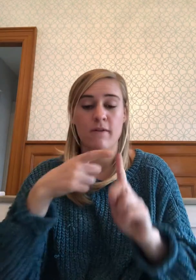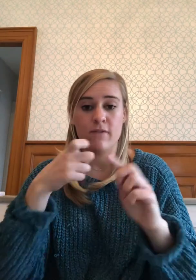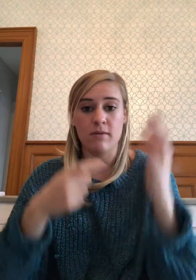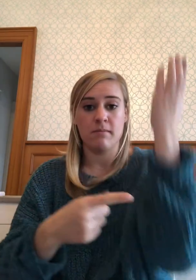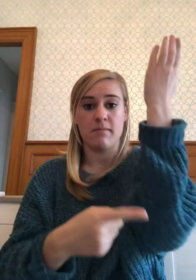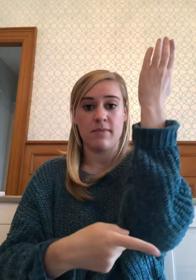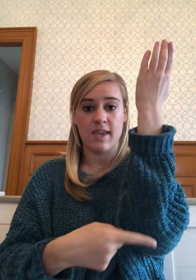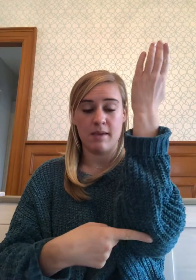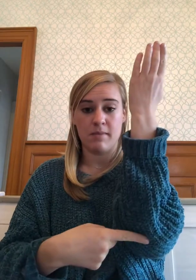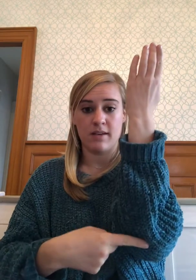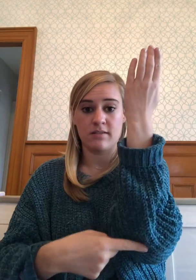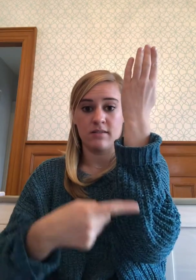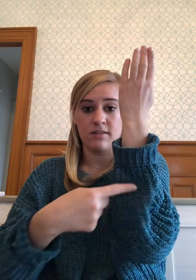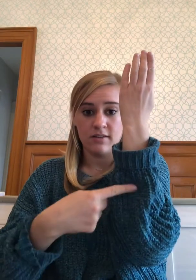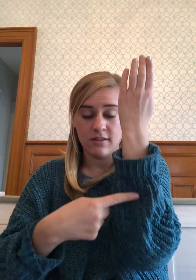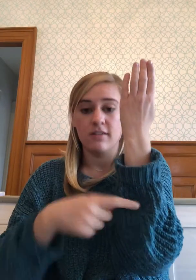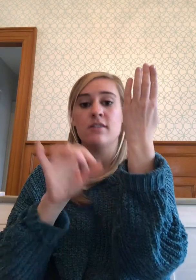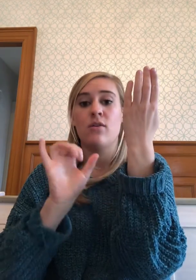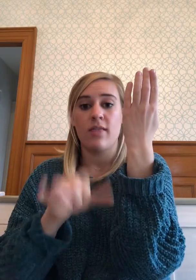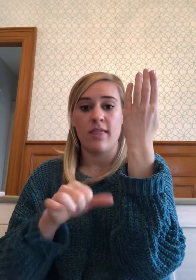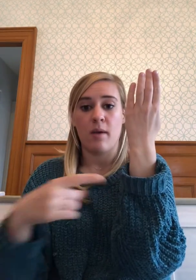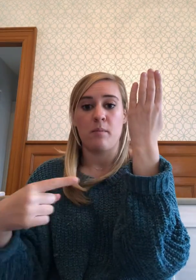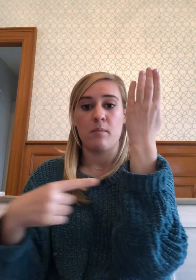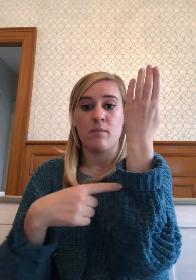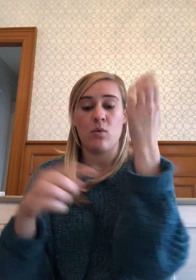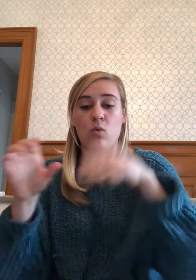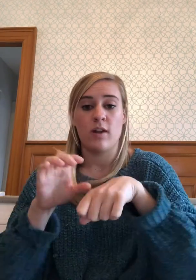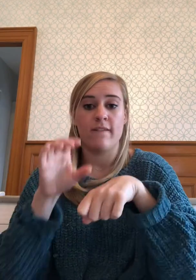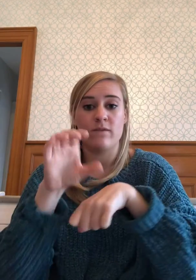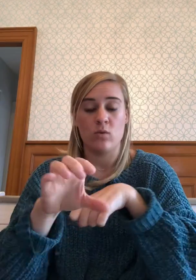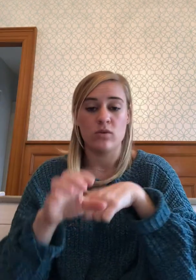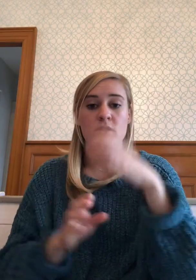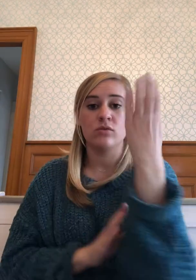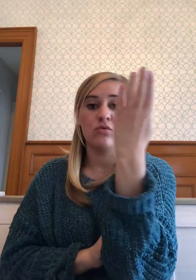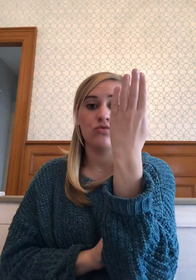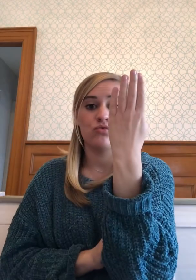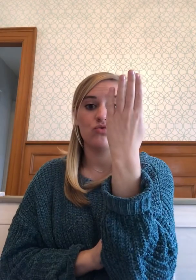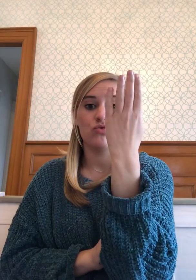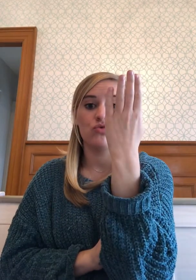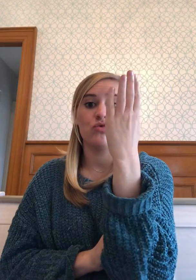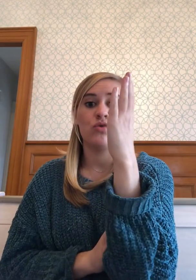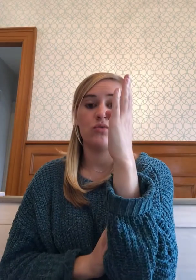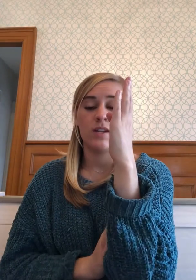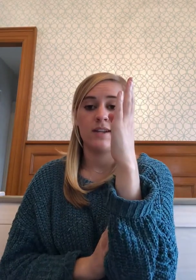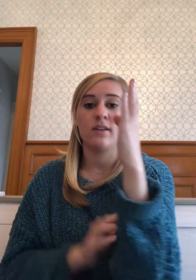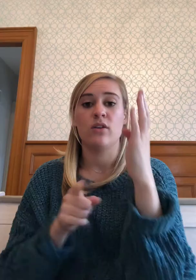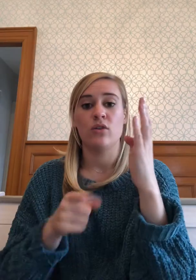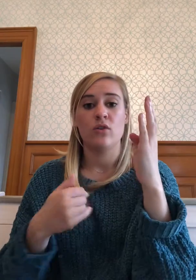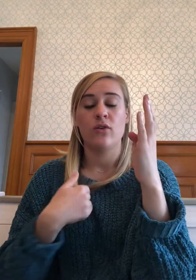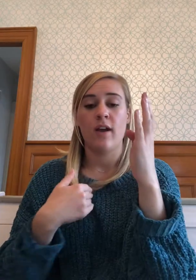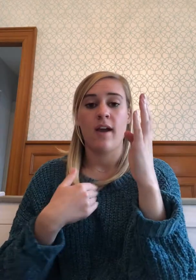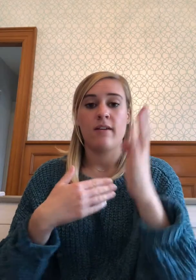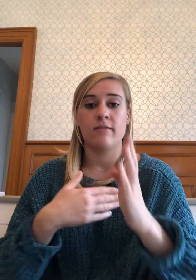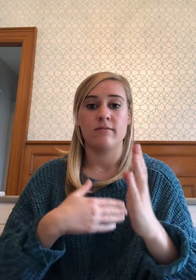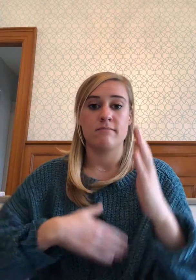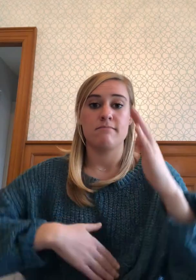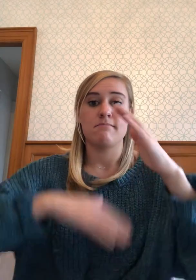So you have a point force, the tooth is rotating, and you have the greatest rotation, or rather